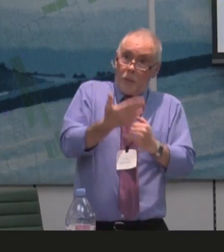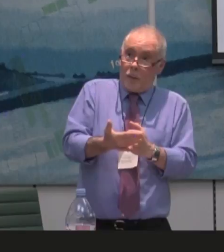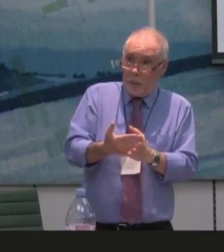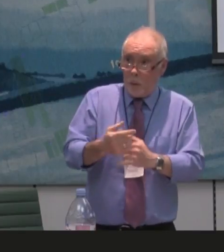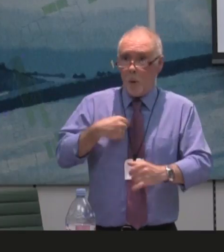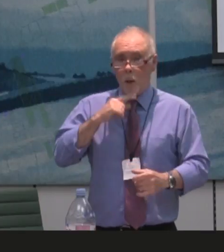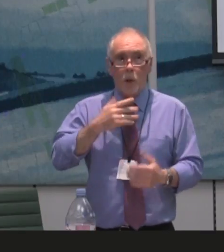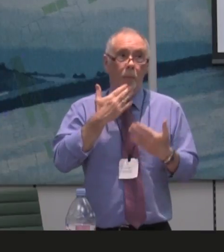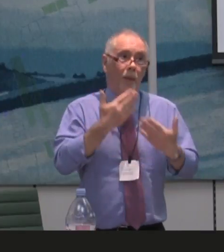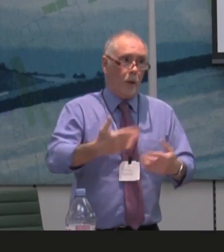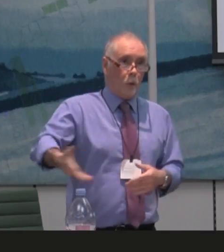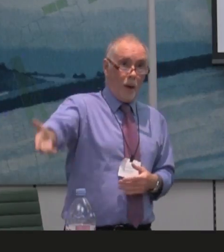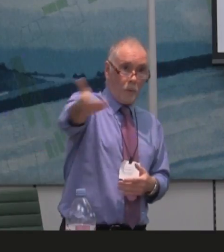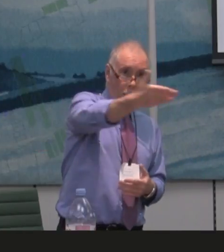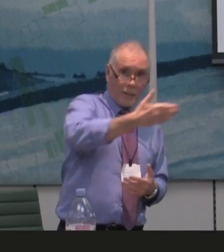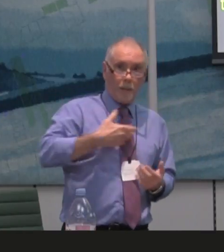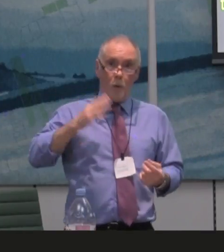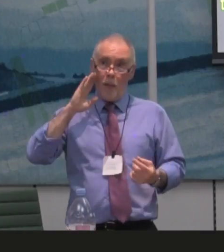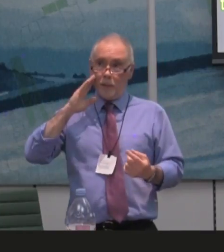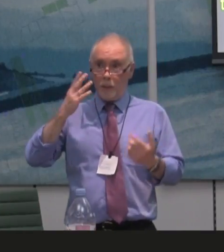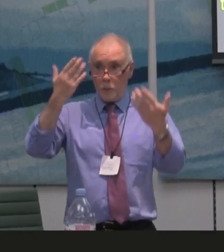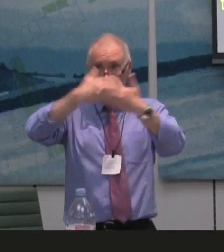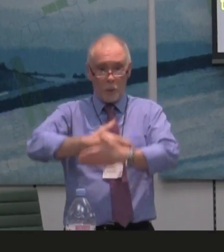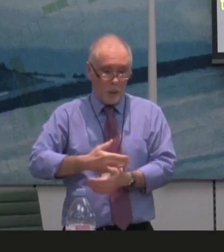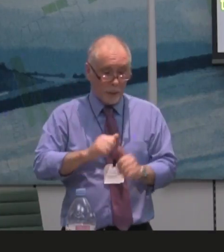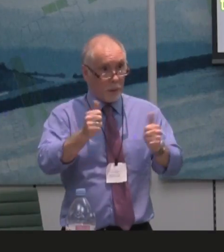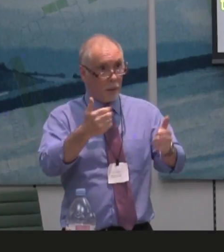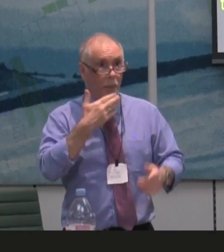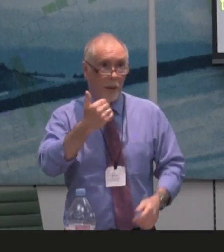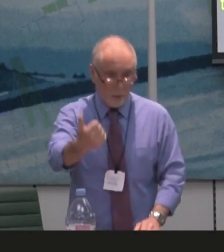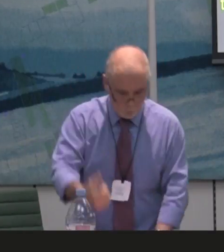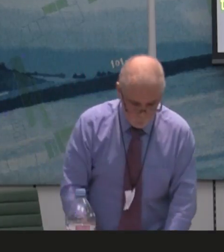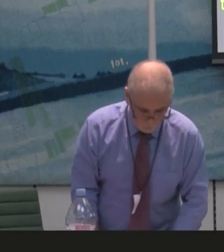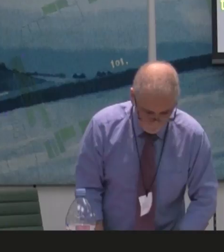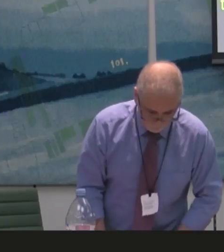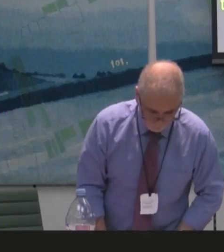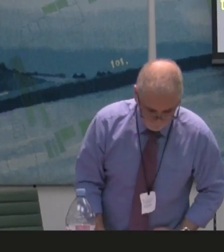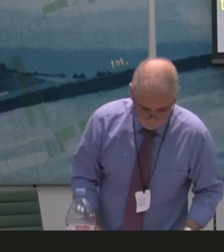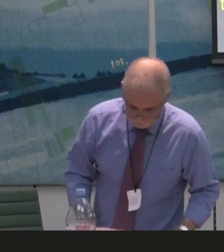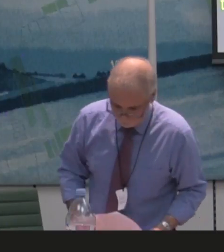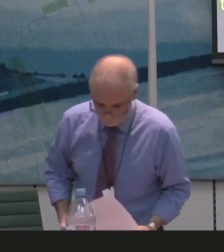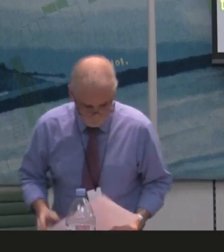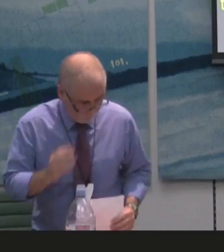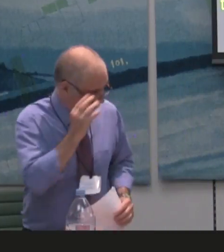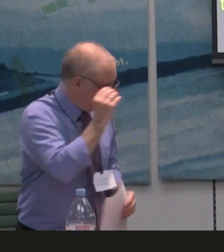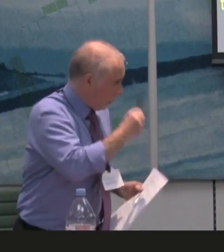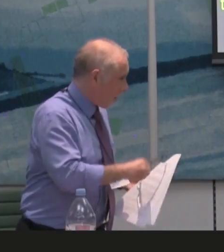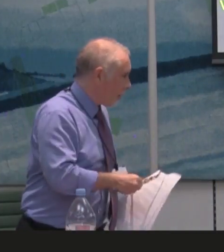able to achieve without access to work. And I'd just like to conclude by thanking you all for